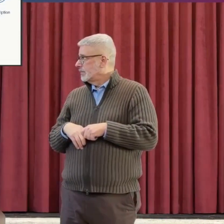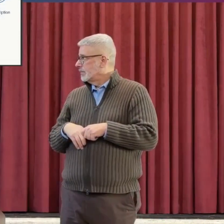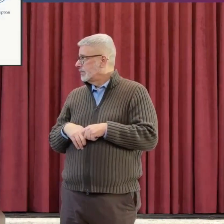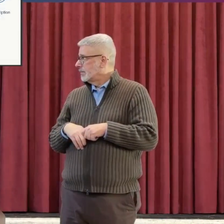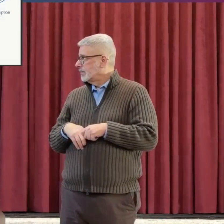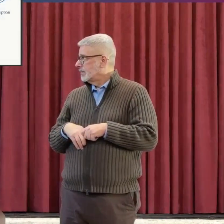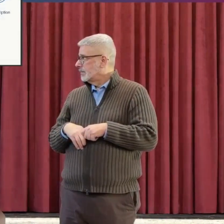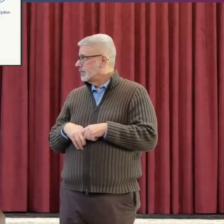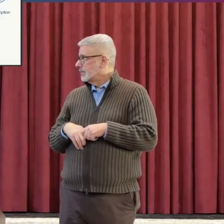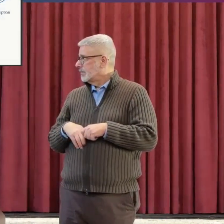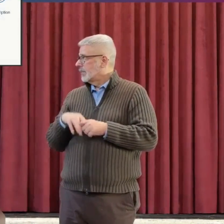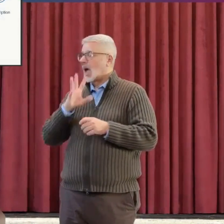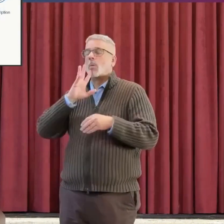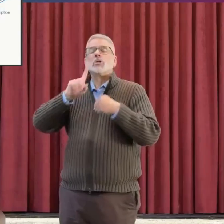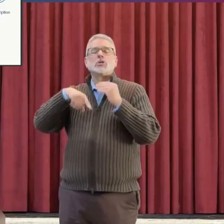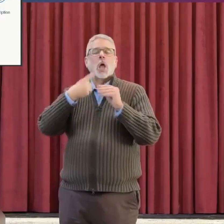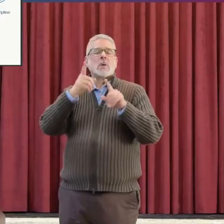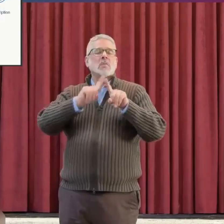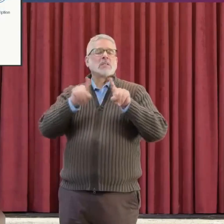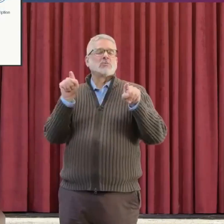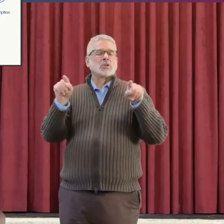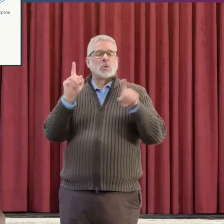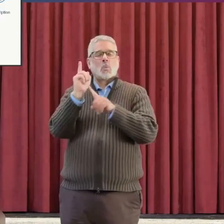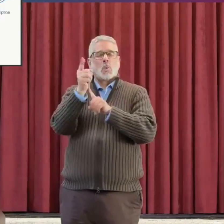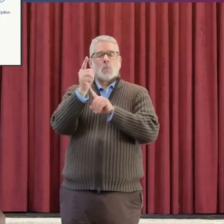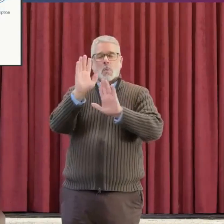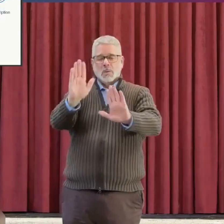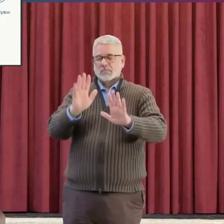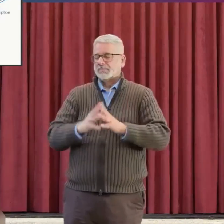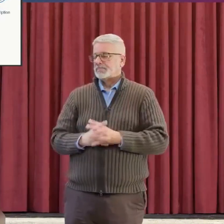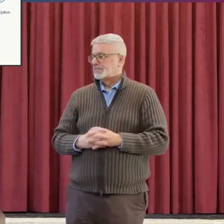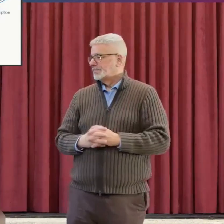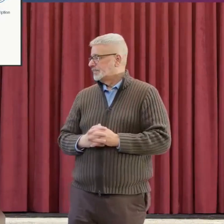Okay, so I will talk about the difference in a bit